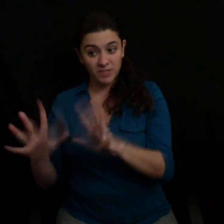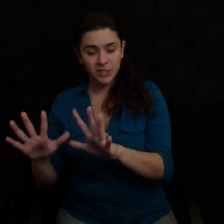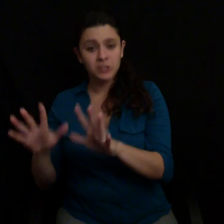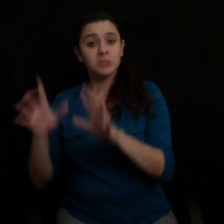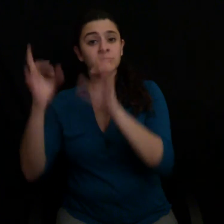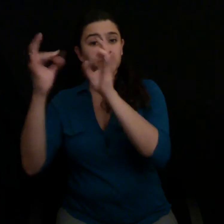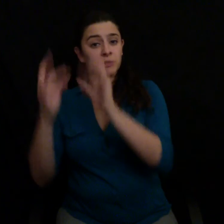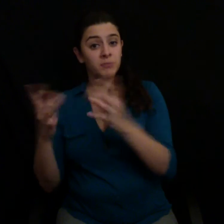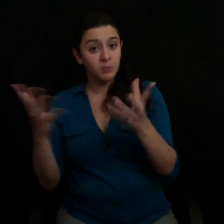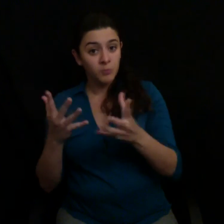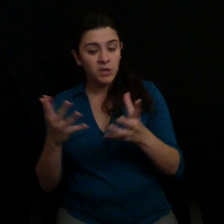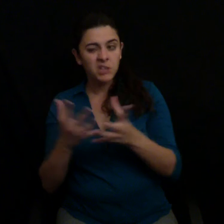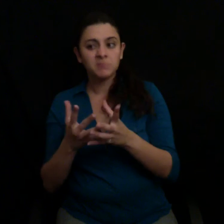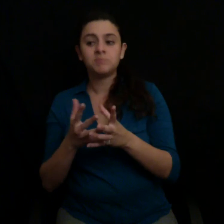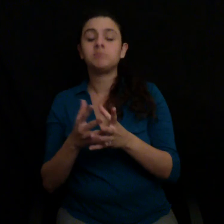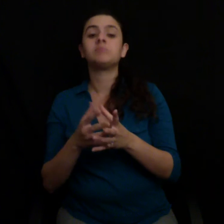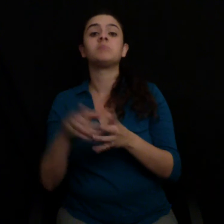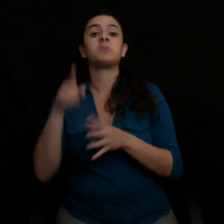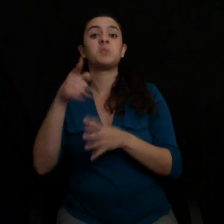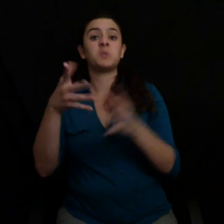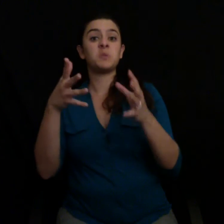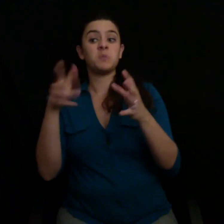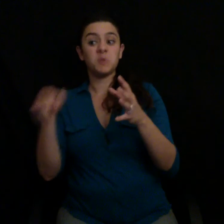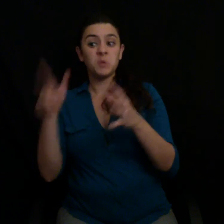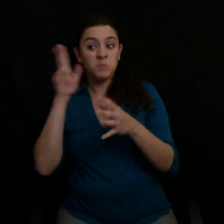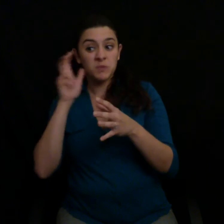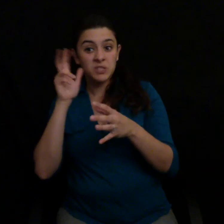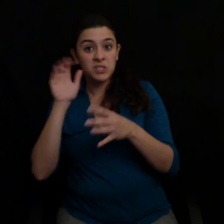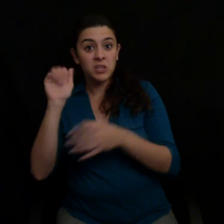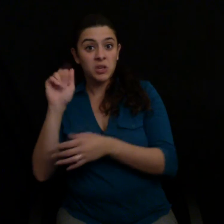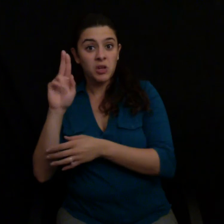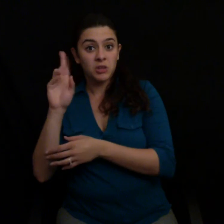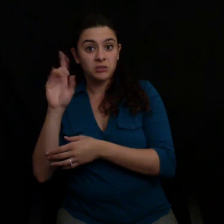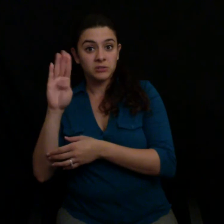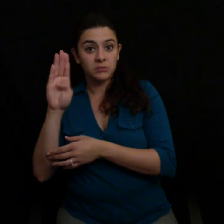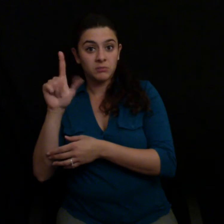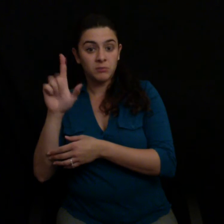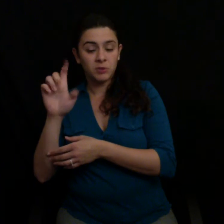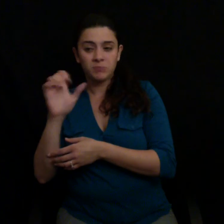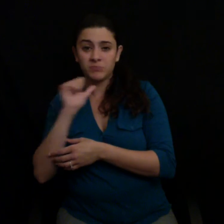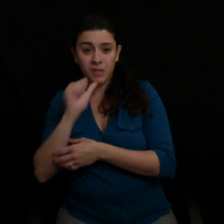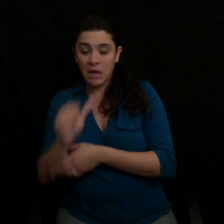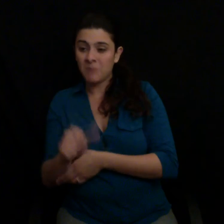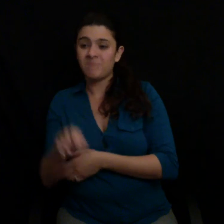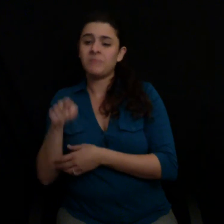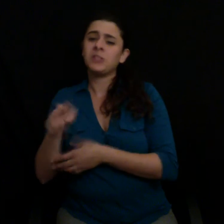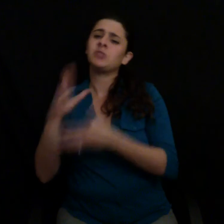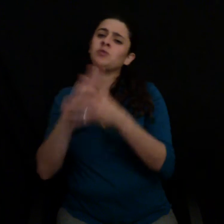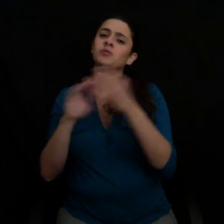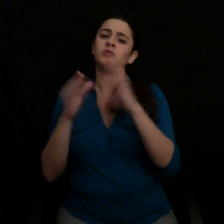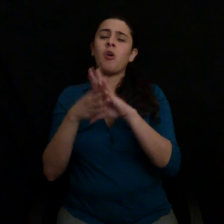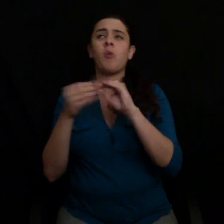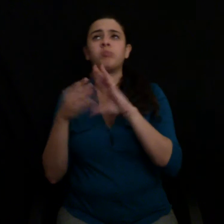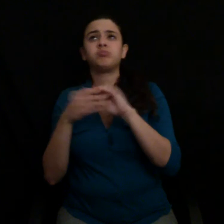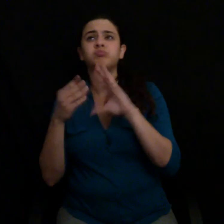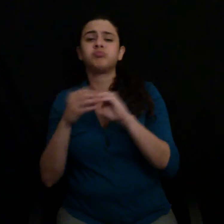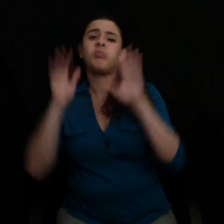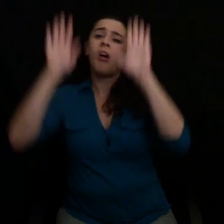hasn't listened to this, do it. The voice acting and storytelling is fucking superb. A lot of effort went into making this, and it shows." End